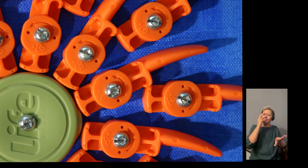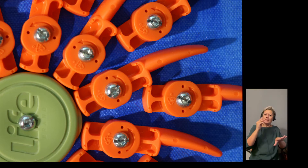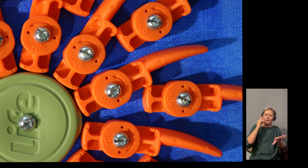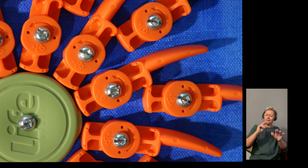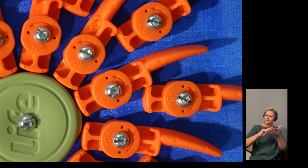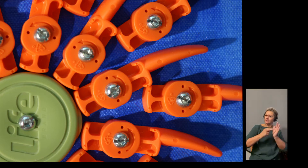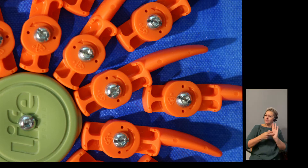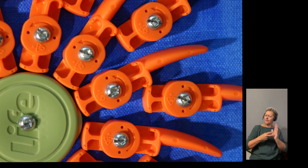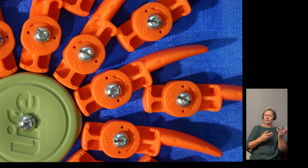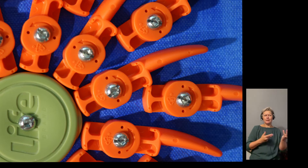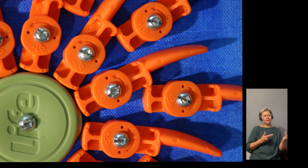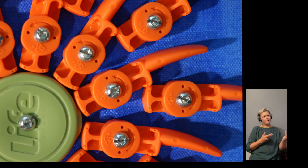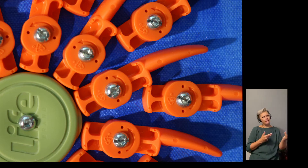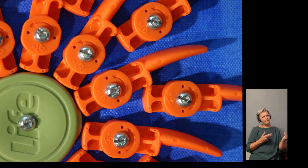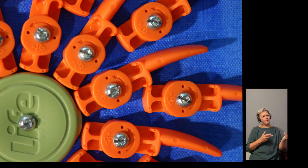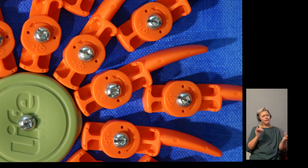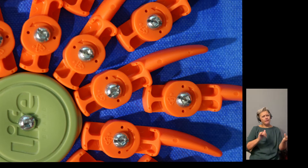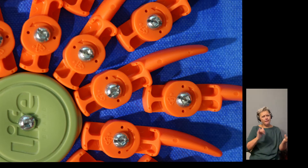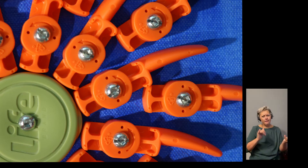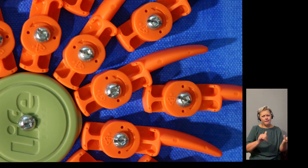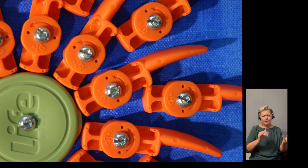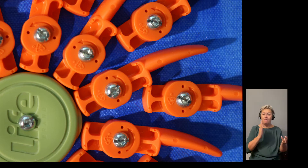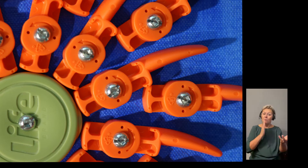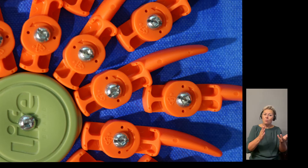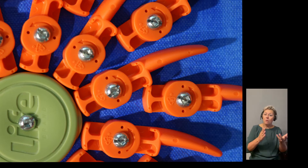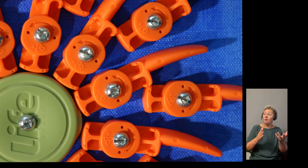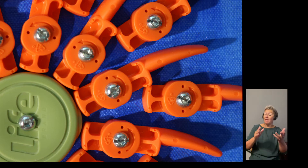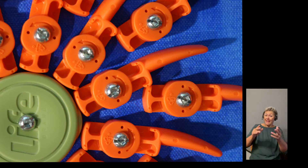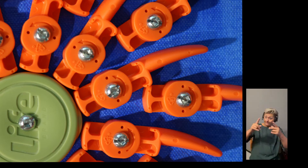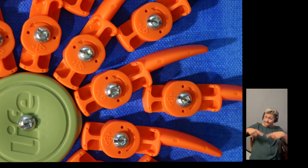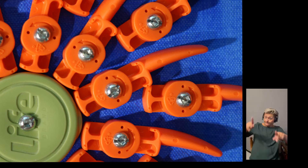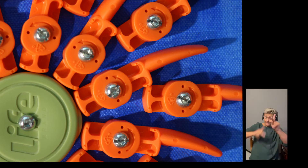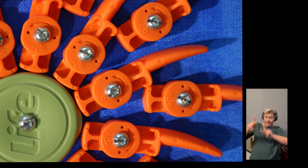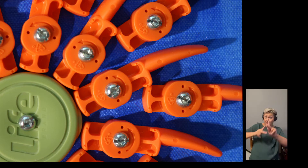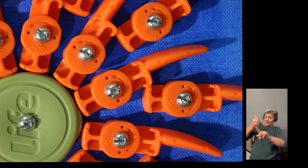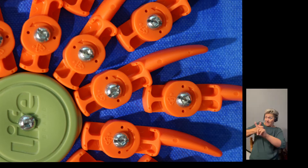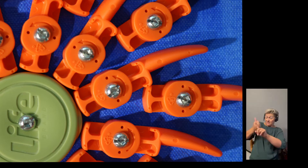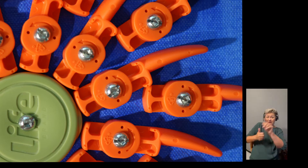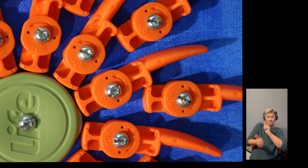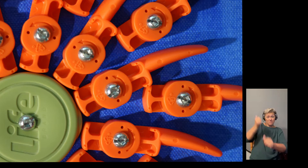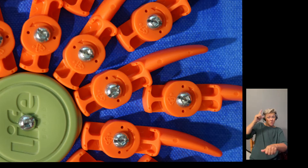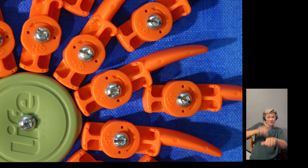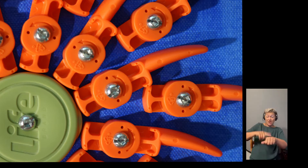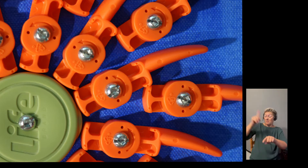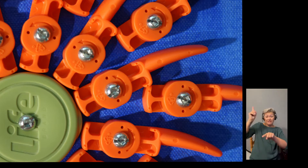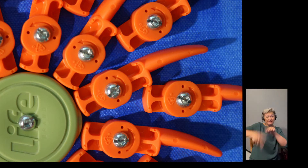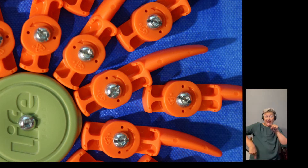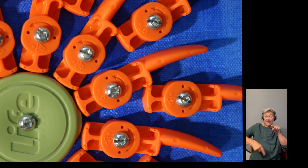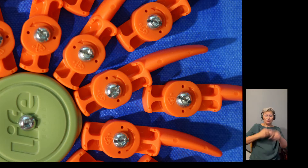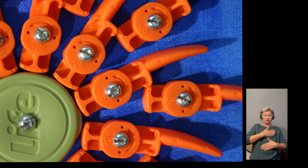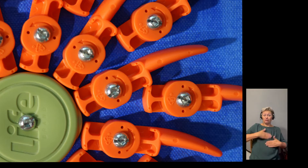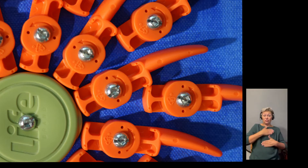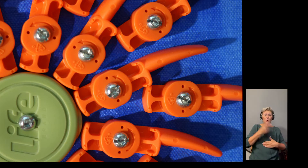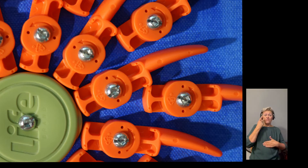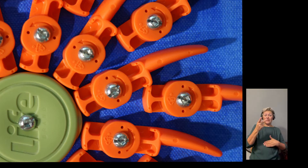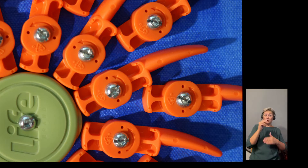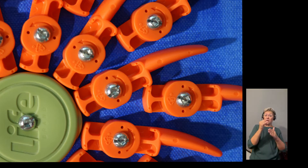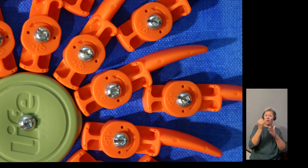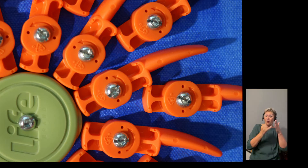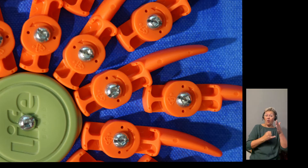such pieces would permit the inclusion of a population usually excluded from visual art. This got me enthusiastic